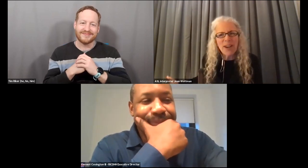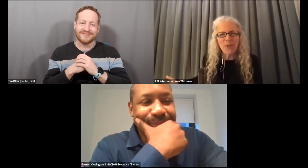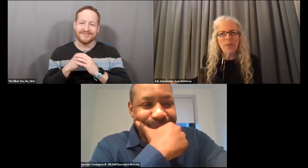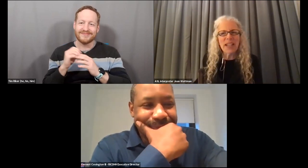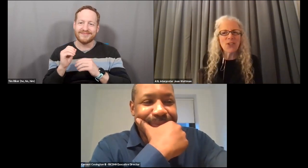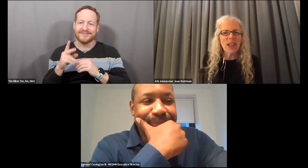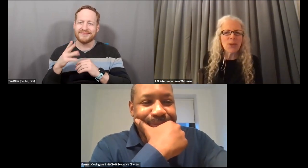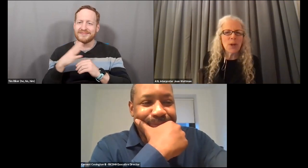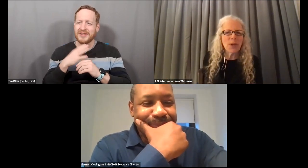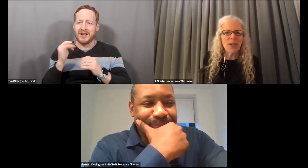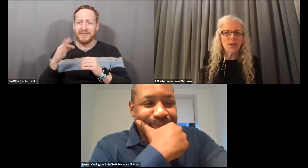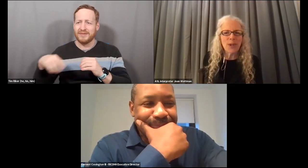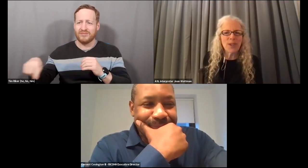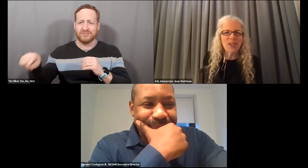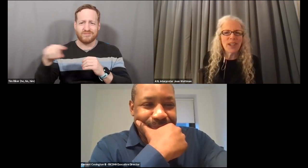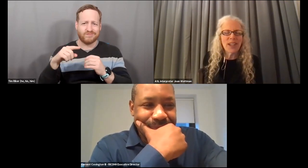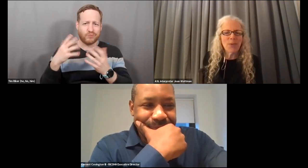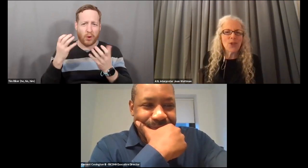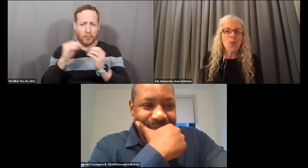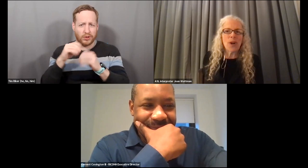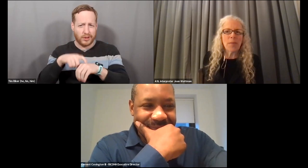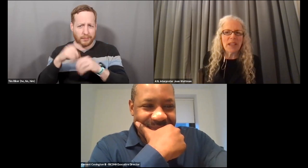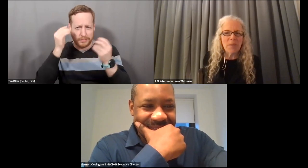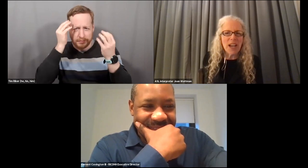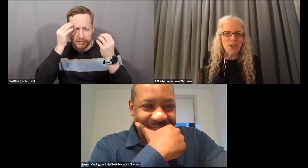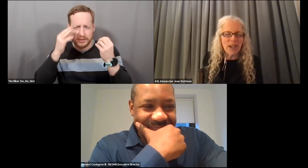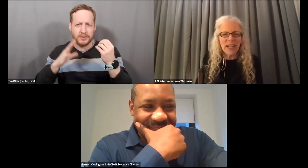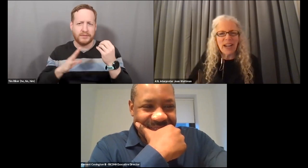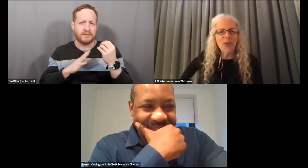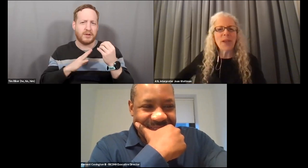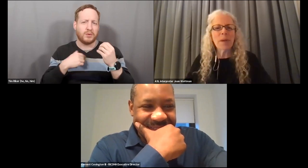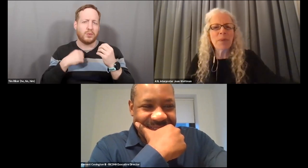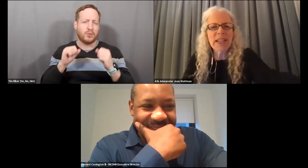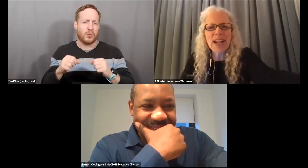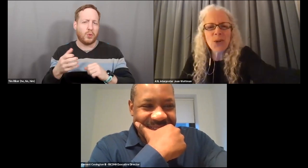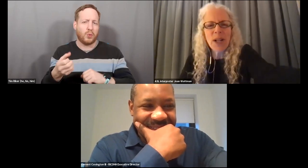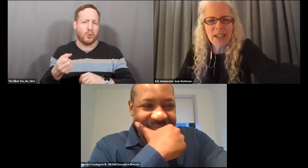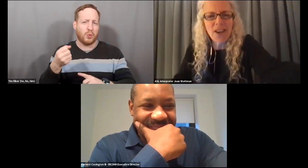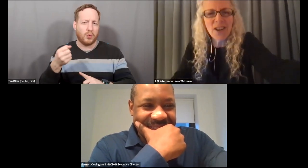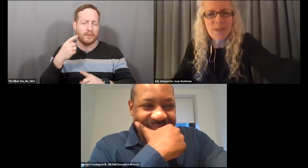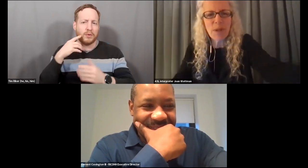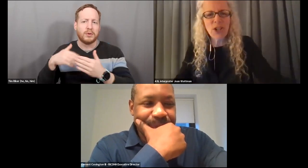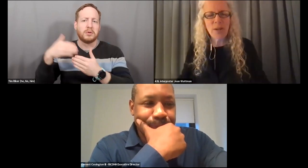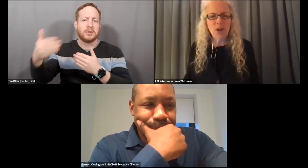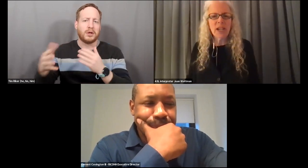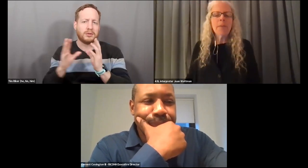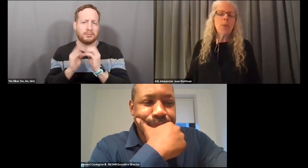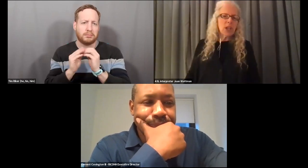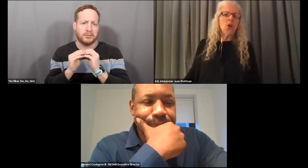from then. So that's where we're so worried about the monitoring. And I don't think people in actuality are as much anymore, but we can hold